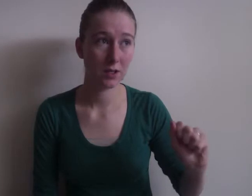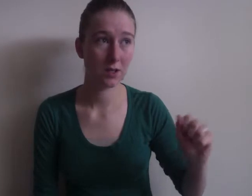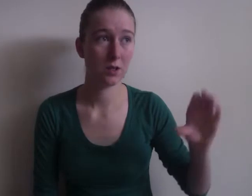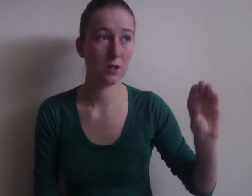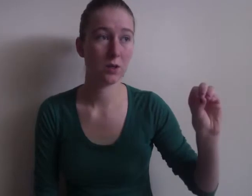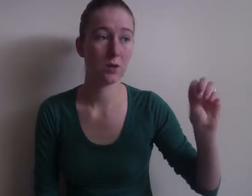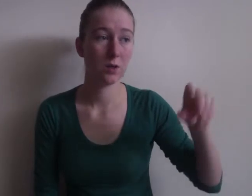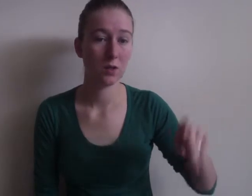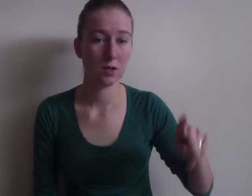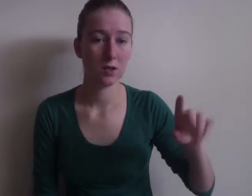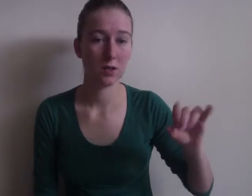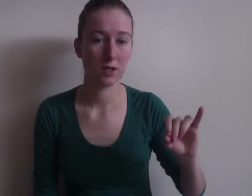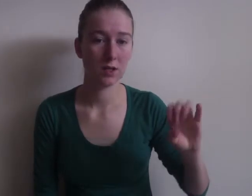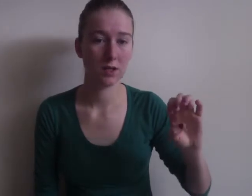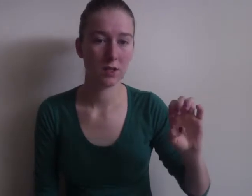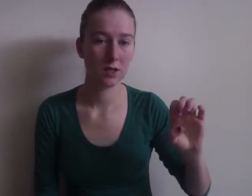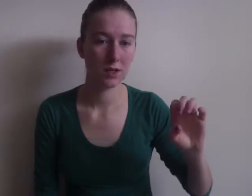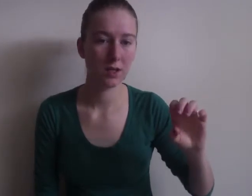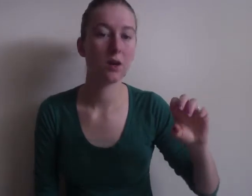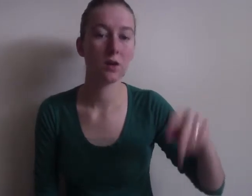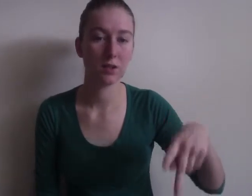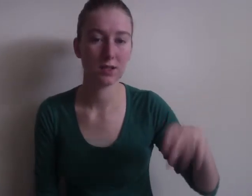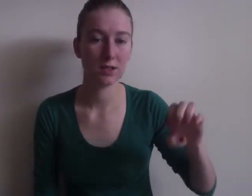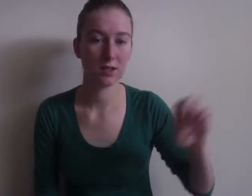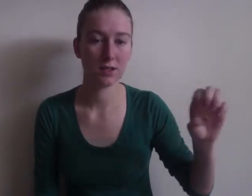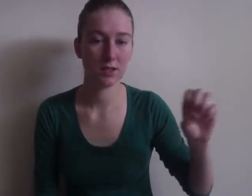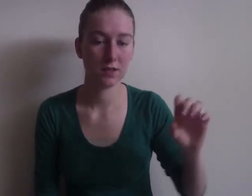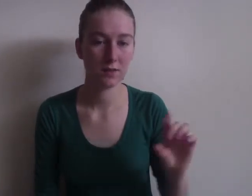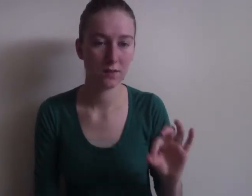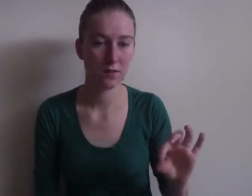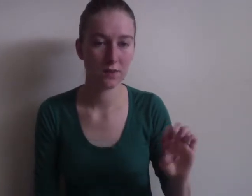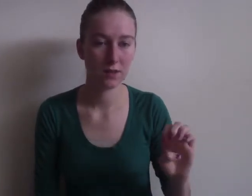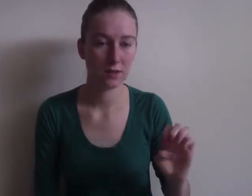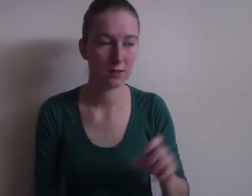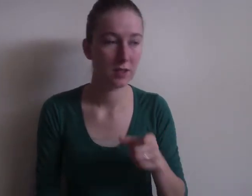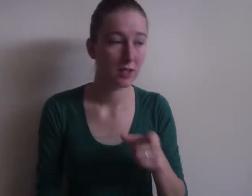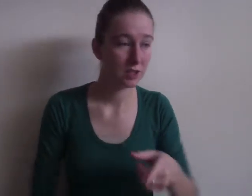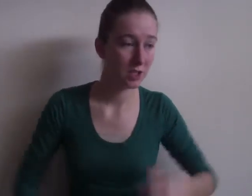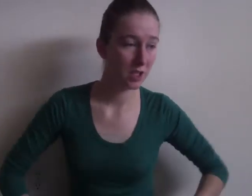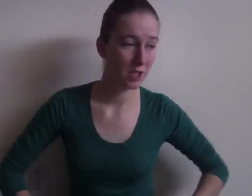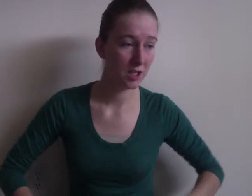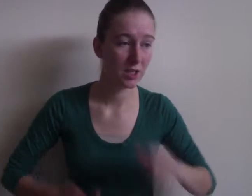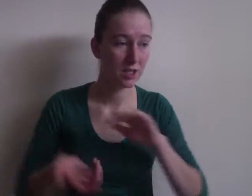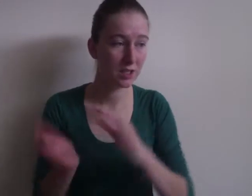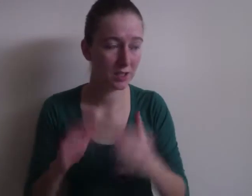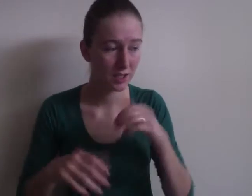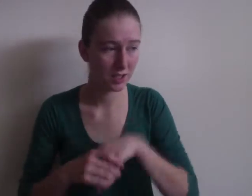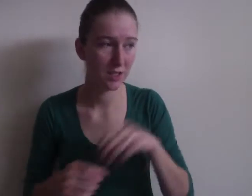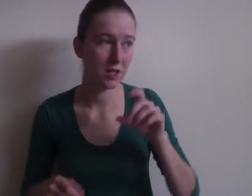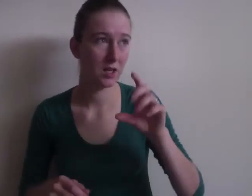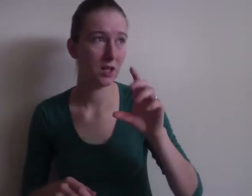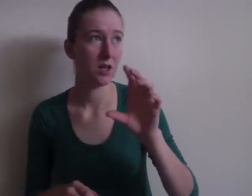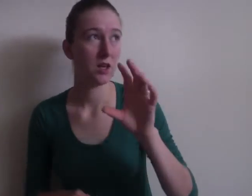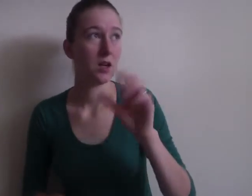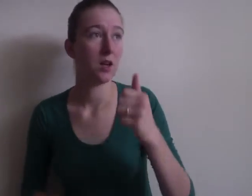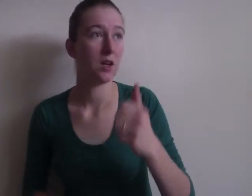she died in 1987. How many of you were born in 1987 or 88? Okay, so she died around the